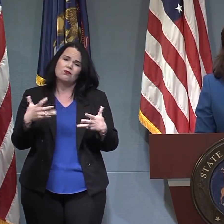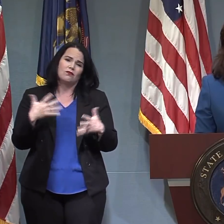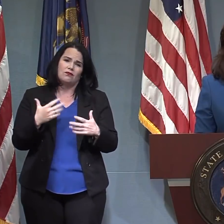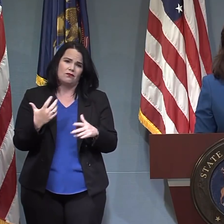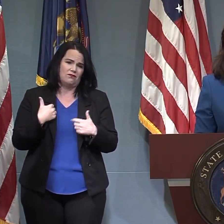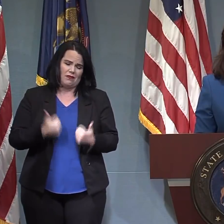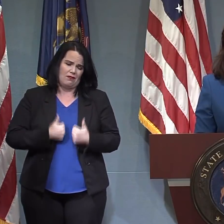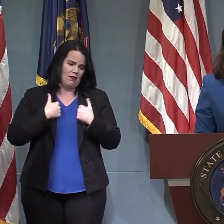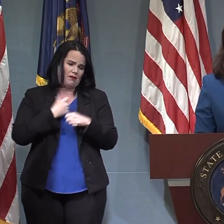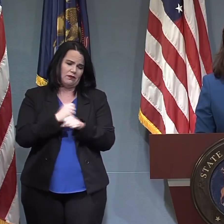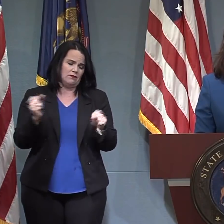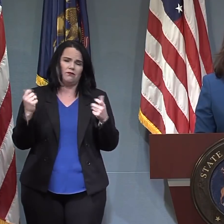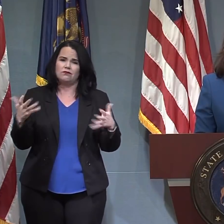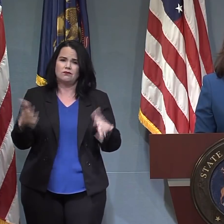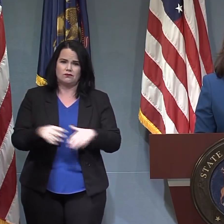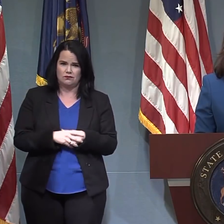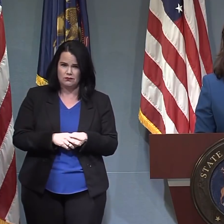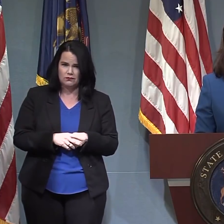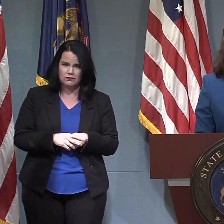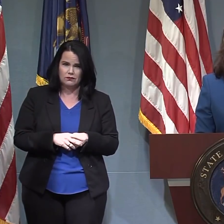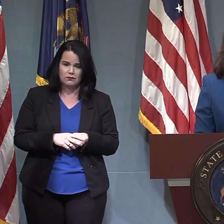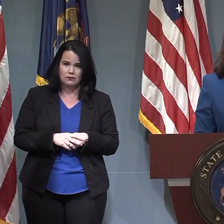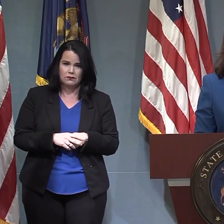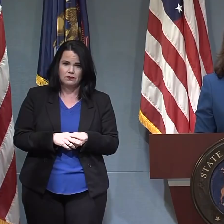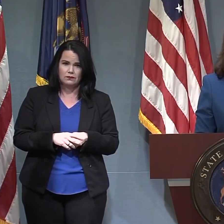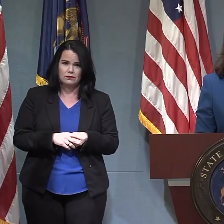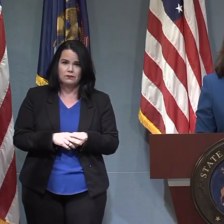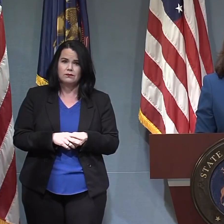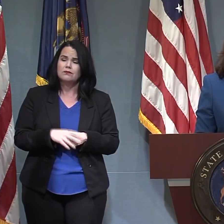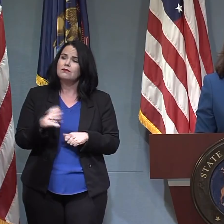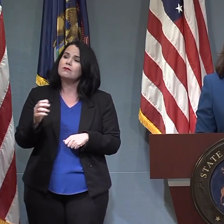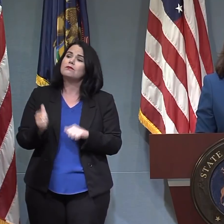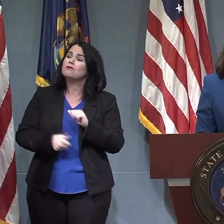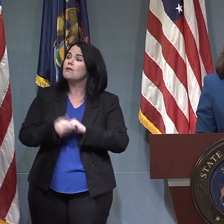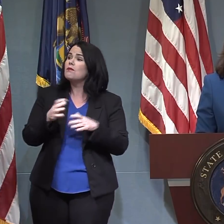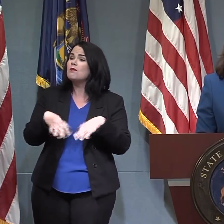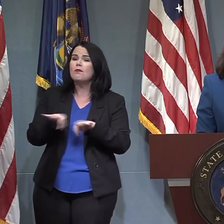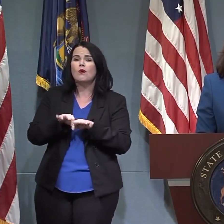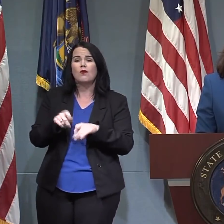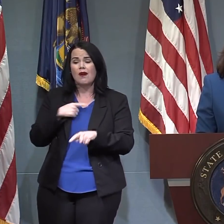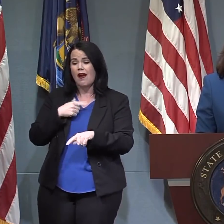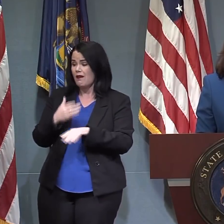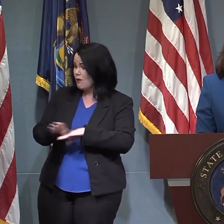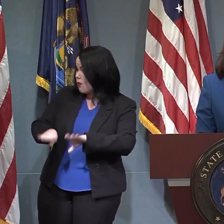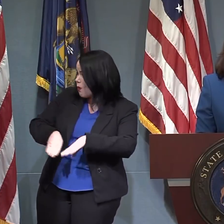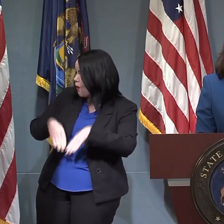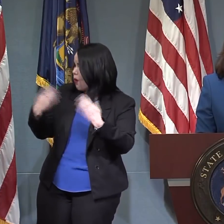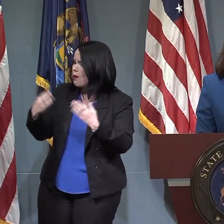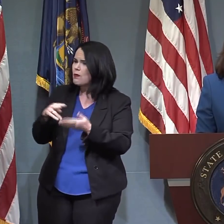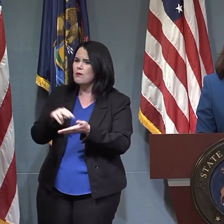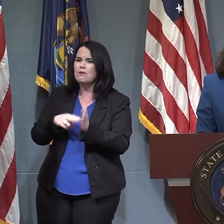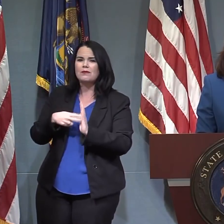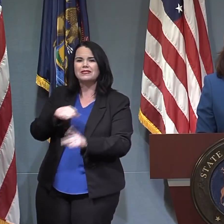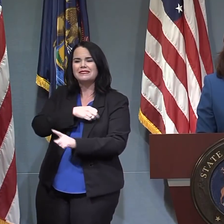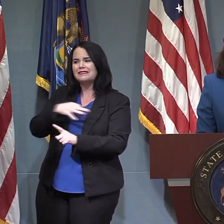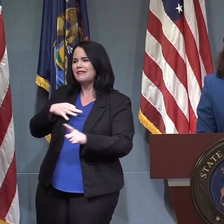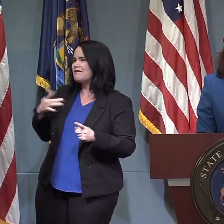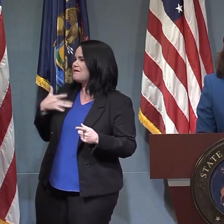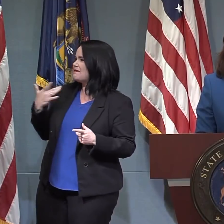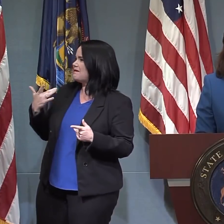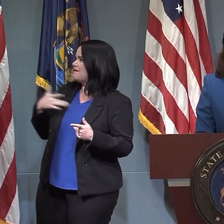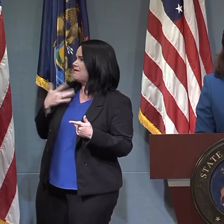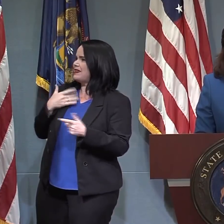most crucial thing is that business owners have customers who will come to them and employees that know it's safe to show up to